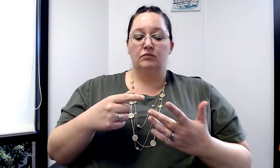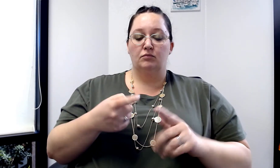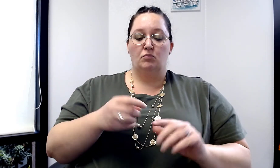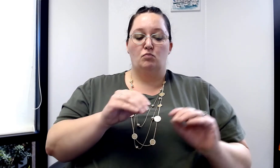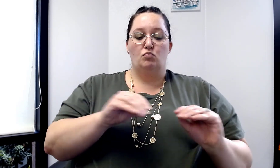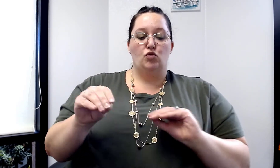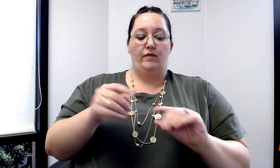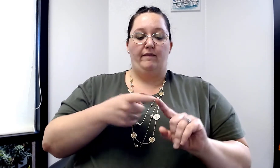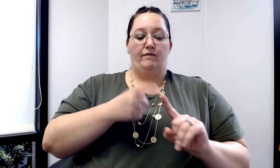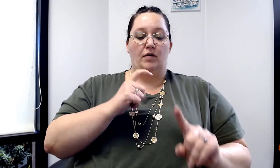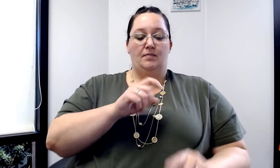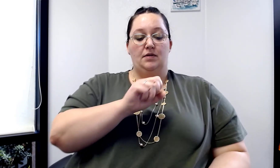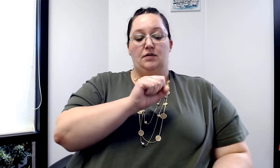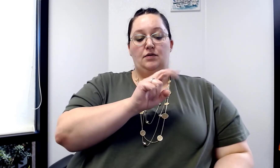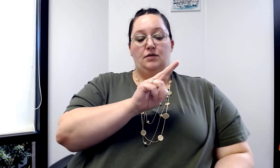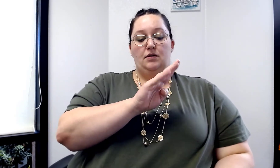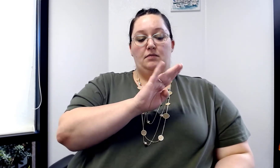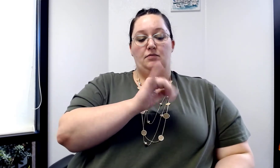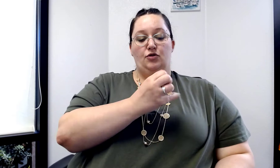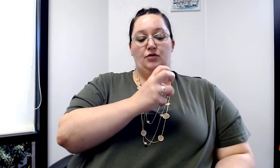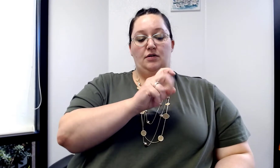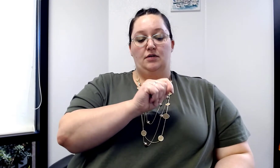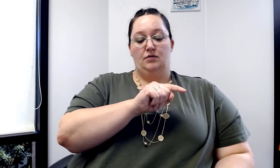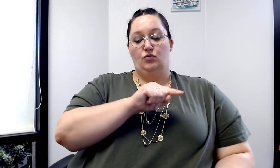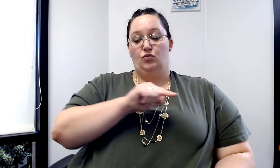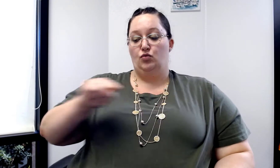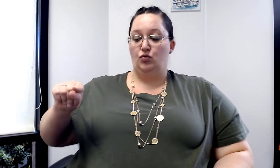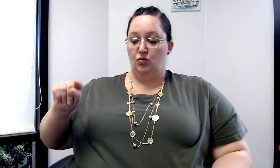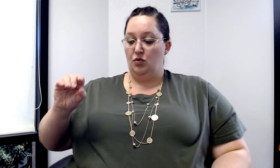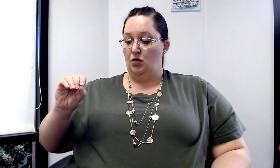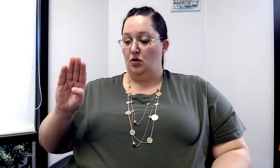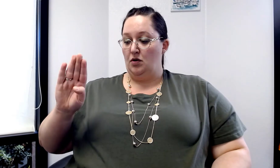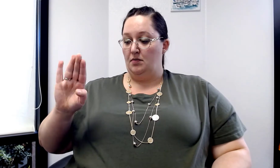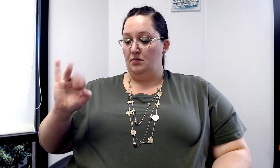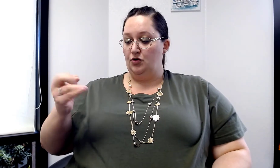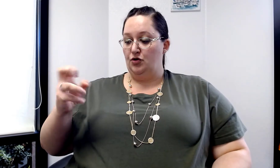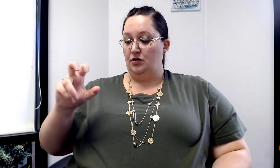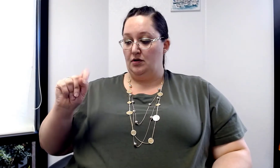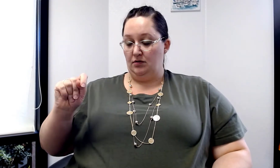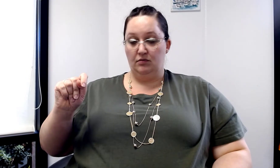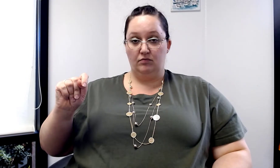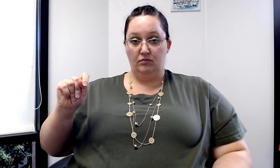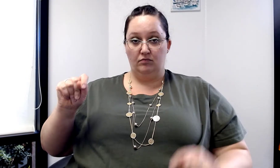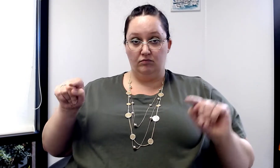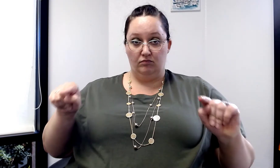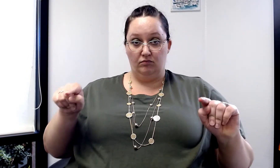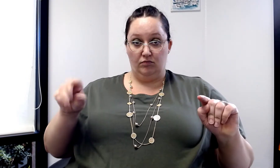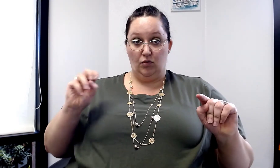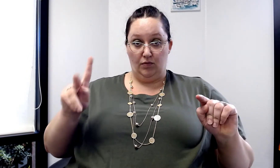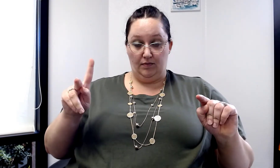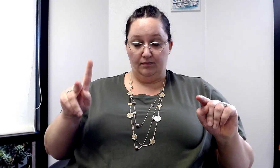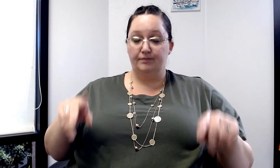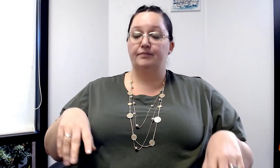over move from the subject pronoun to the object pronoun. This is like what we've learned